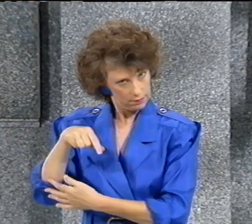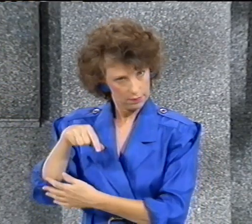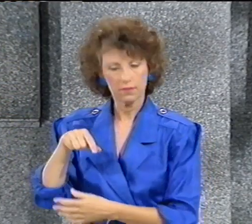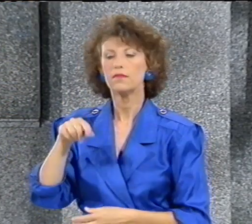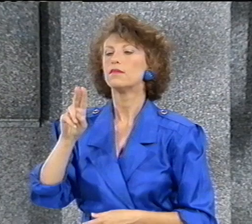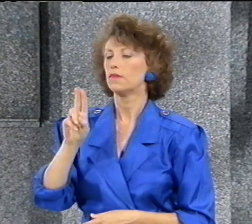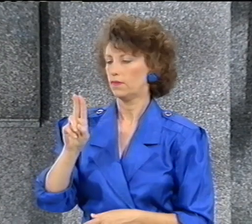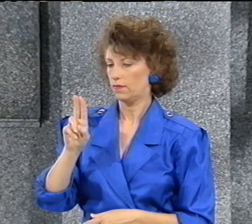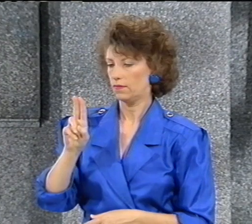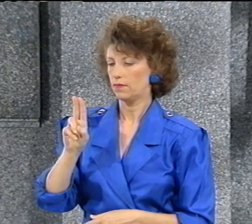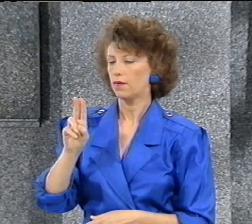Watch your elbow with the cue.